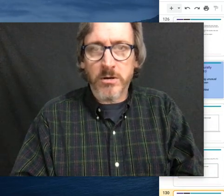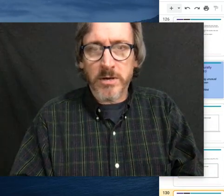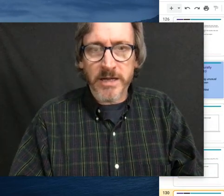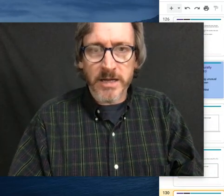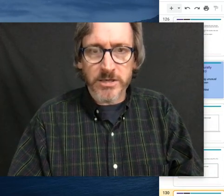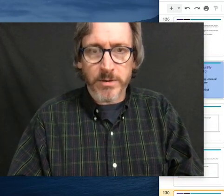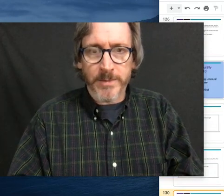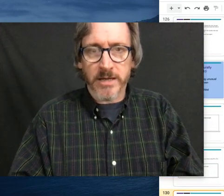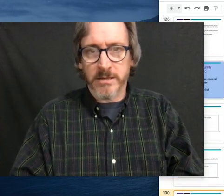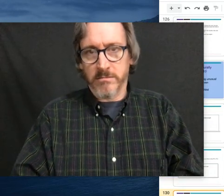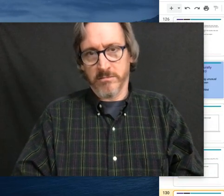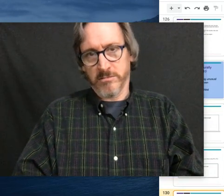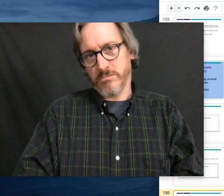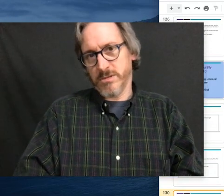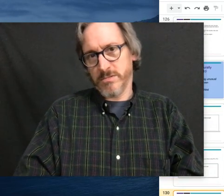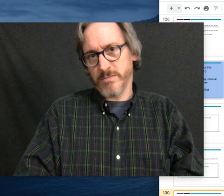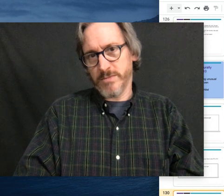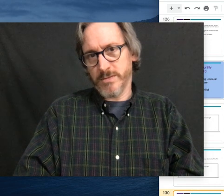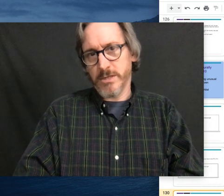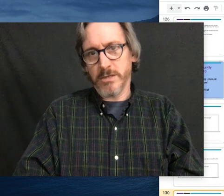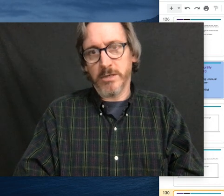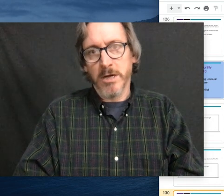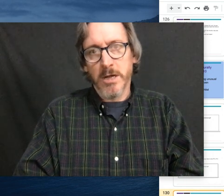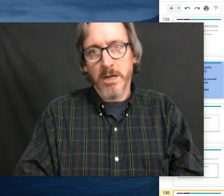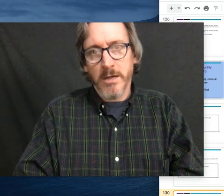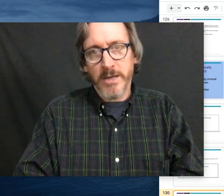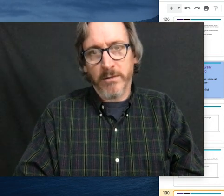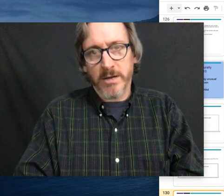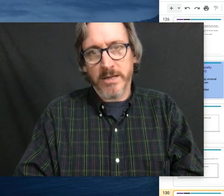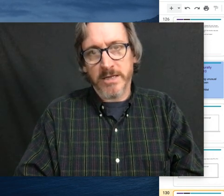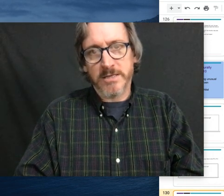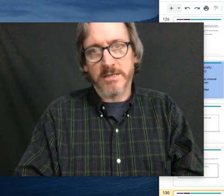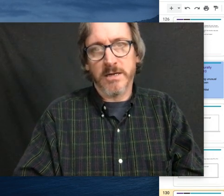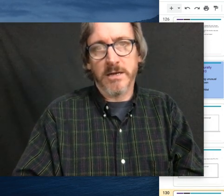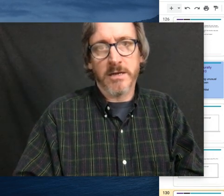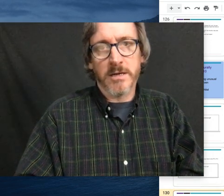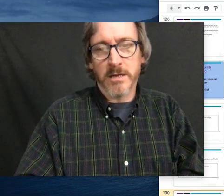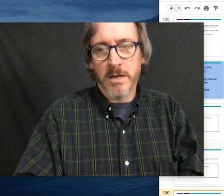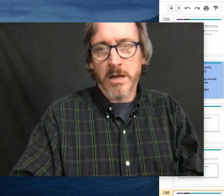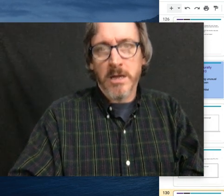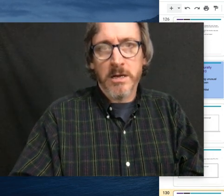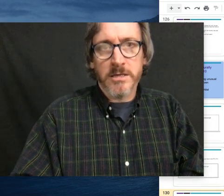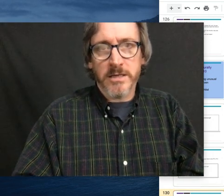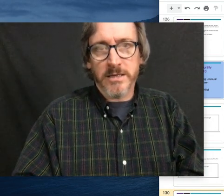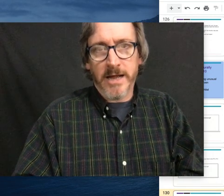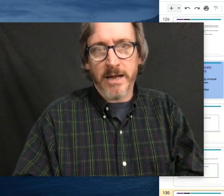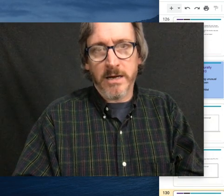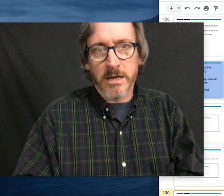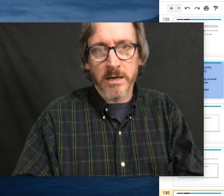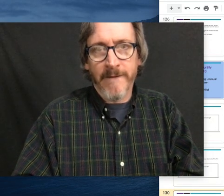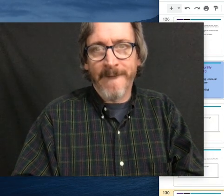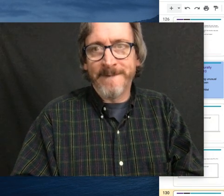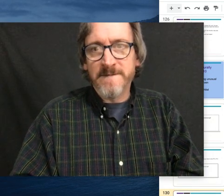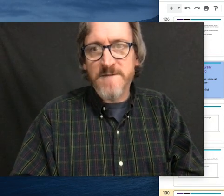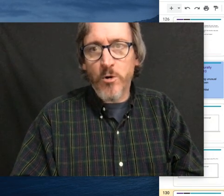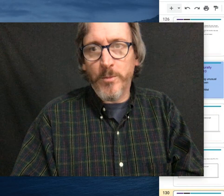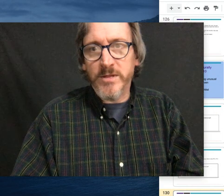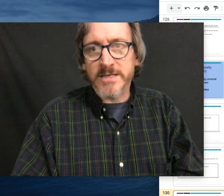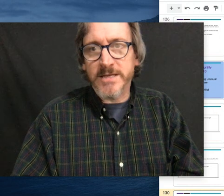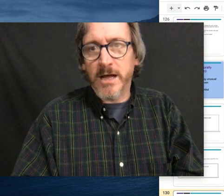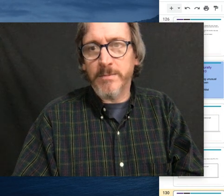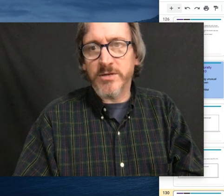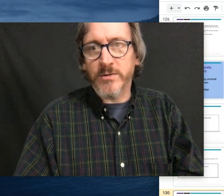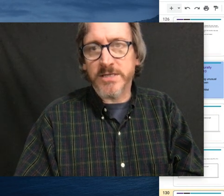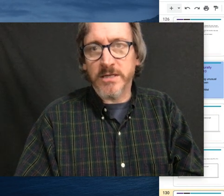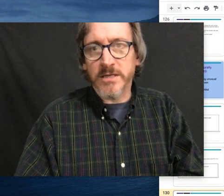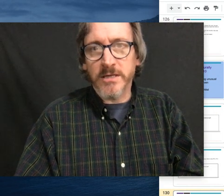So I should probably cut. Let me get rid of this. Delete that. Open this